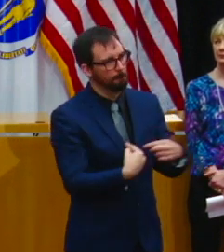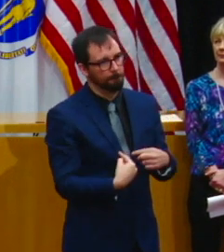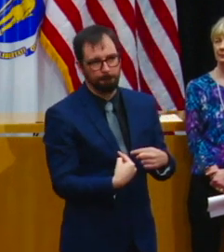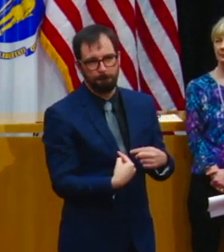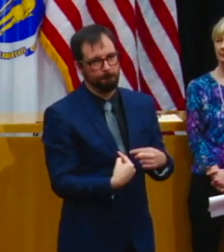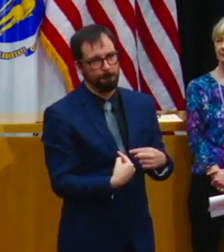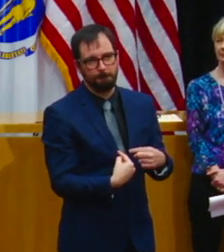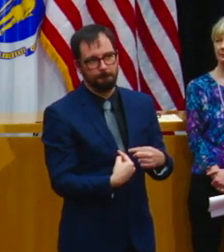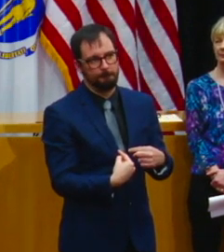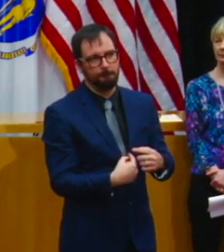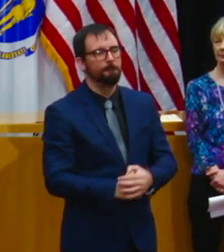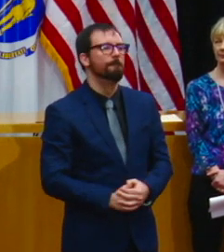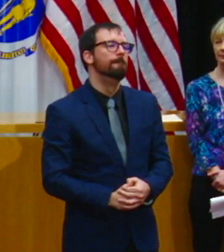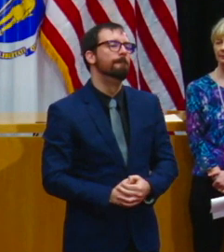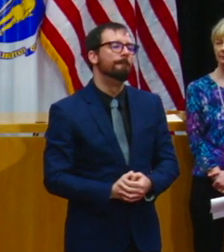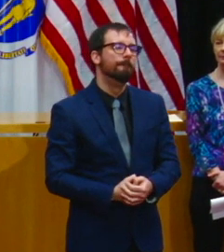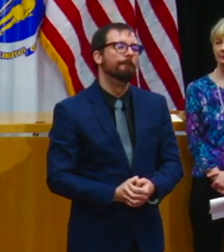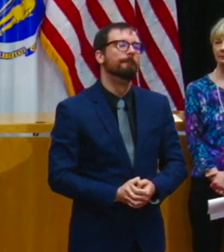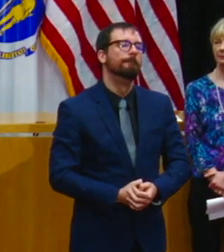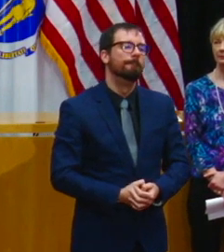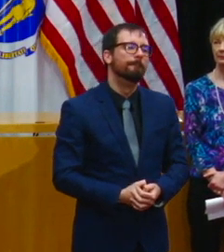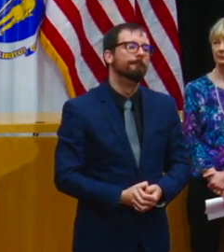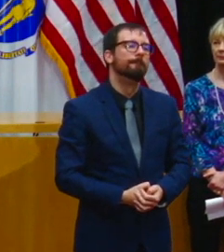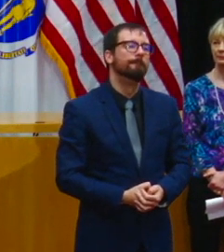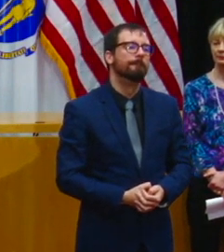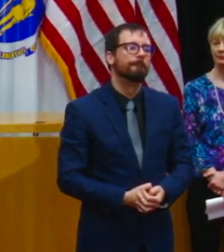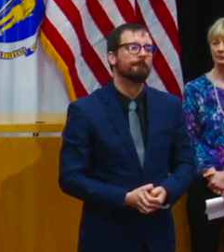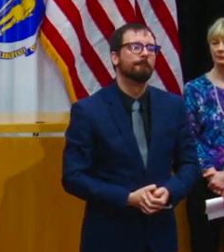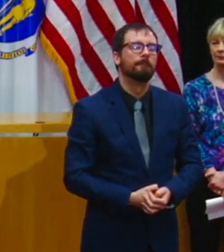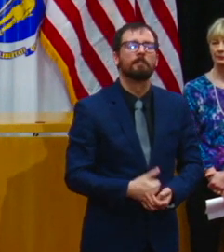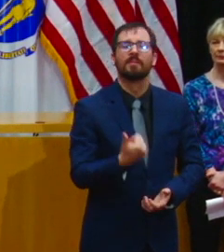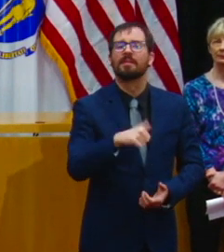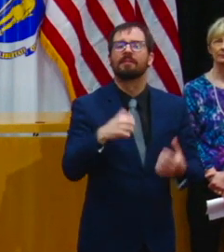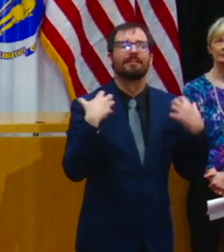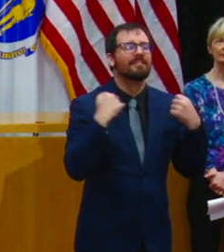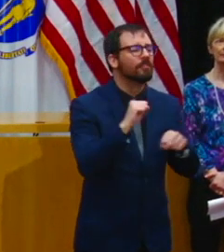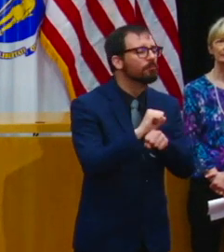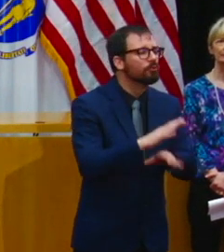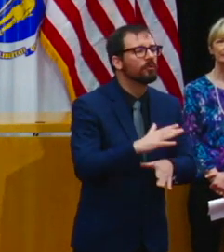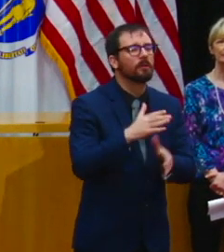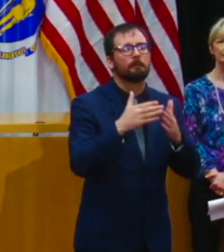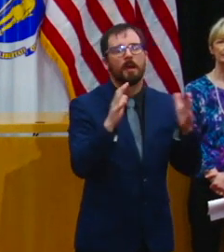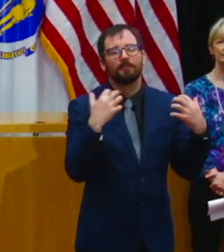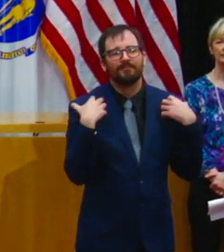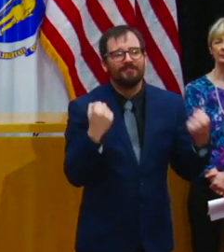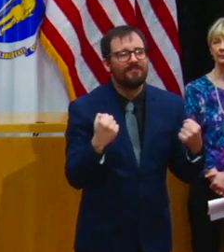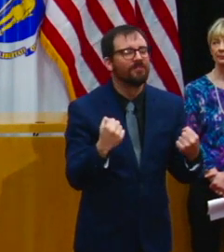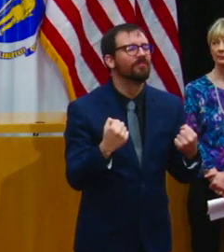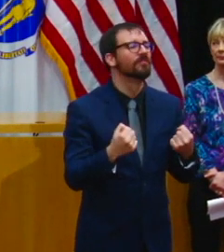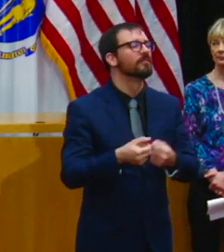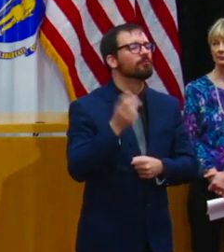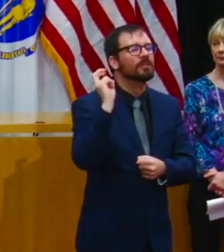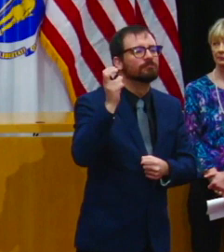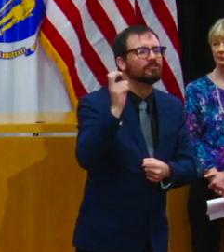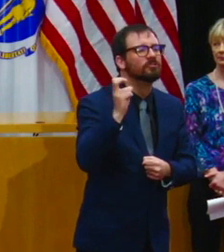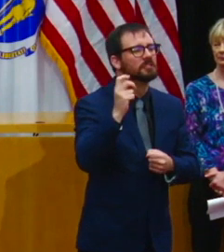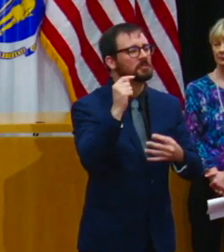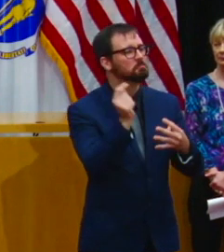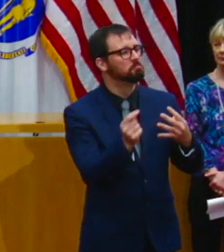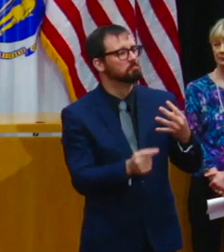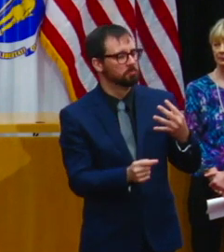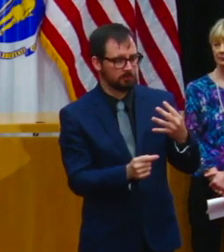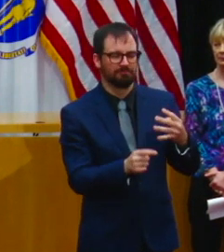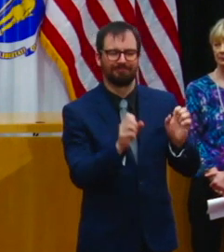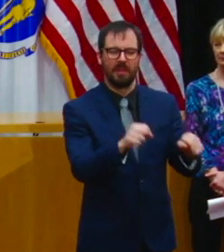safety workers, and transportation workers are obviously exempt from this requirement. I know I mentioned the New York City area earlier